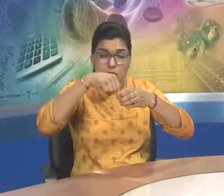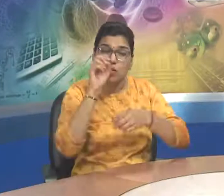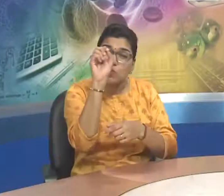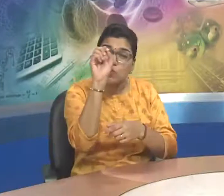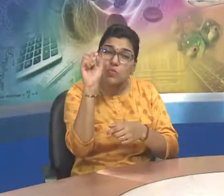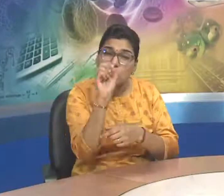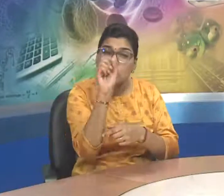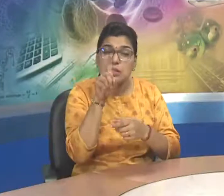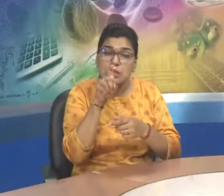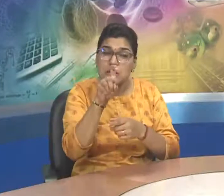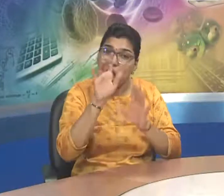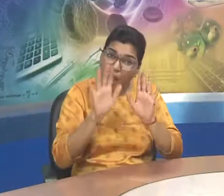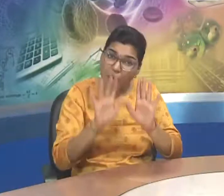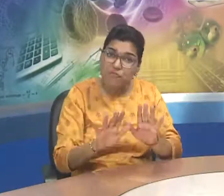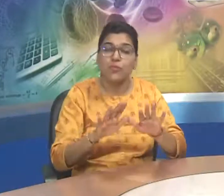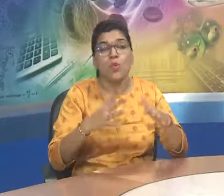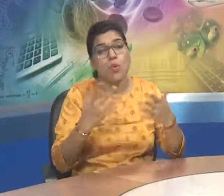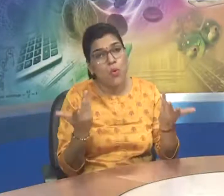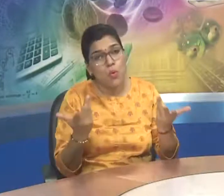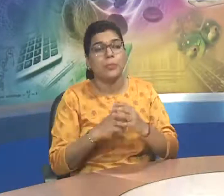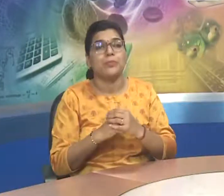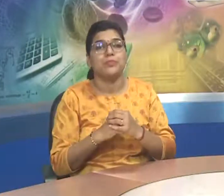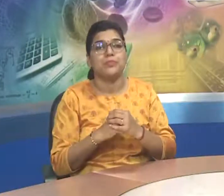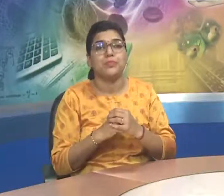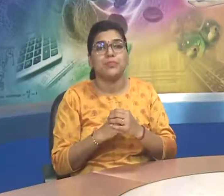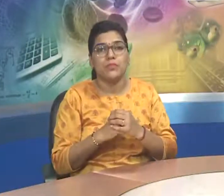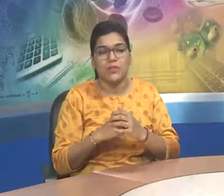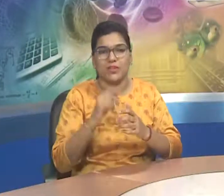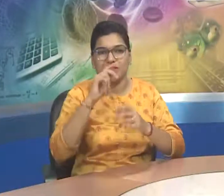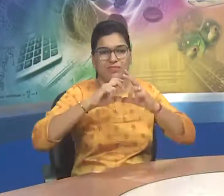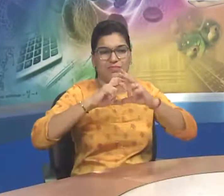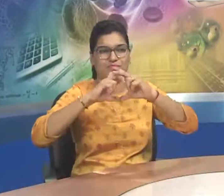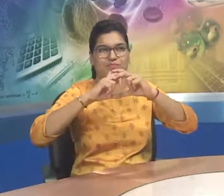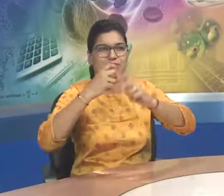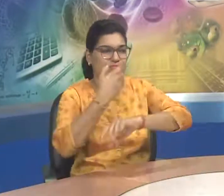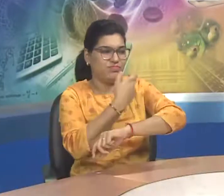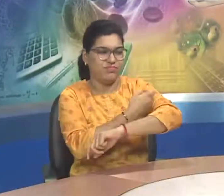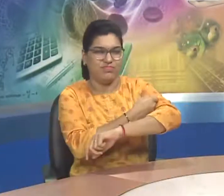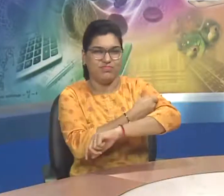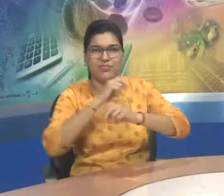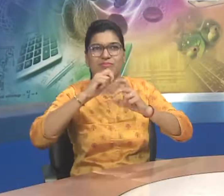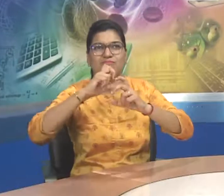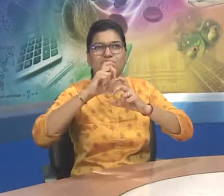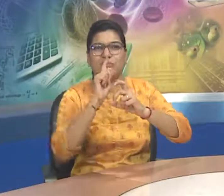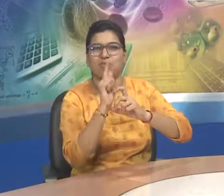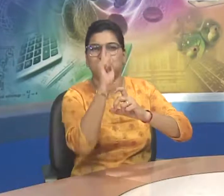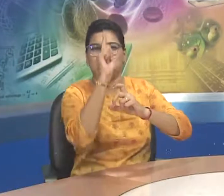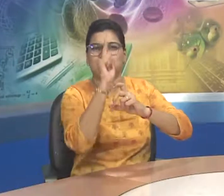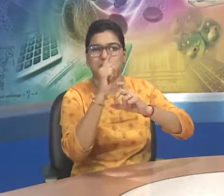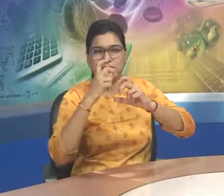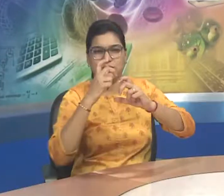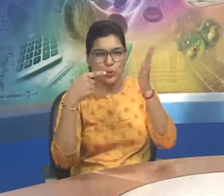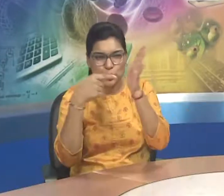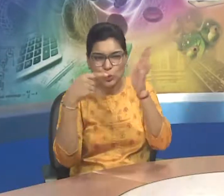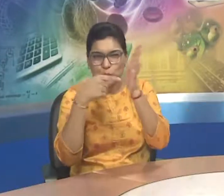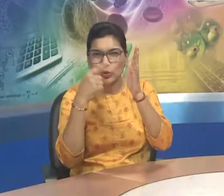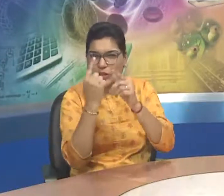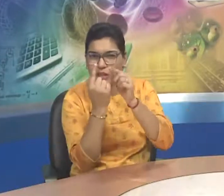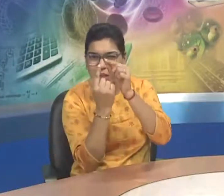having it. For example, when we fill a tap water, water seems clean, but it has some